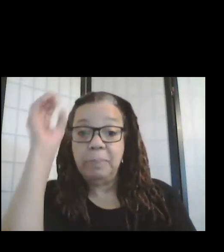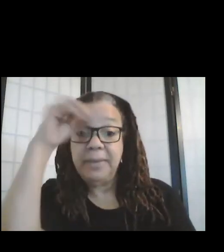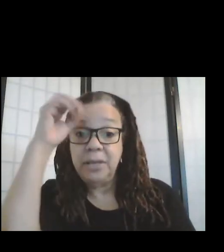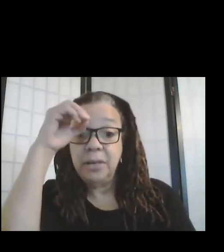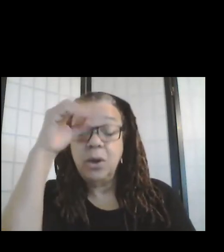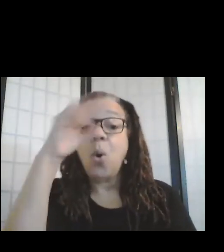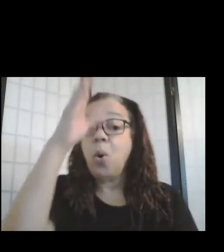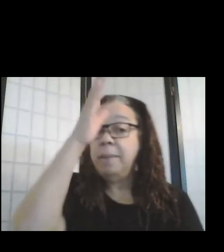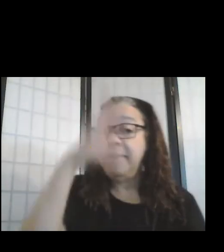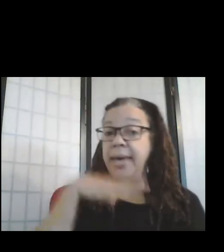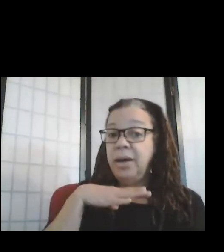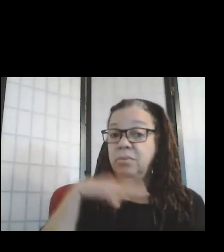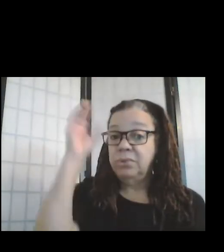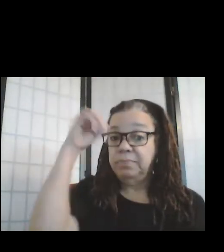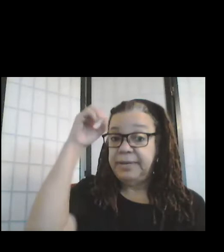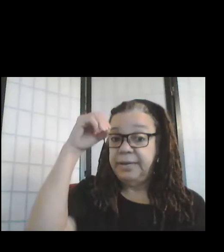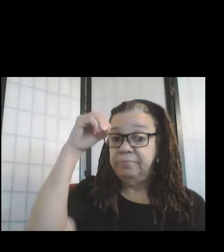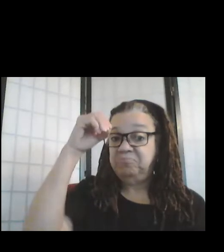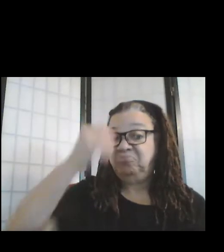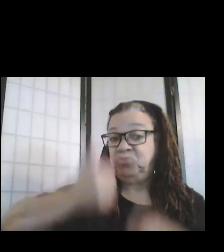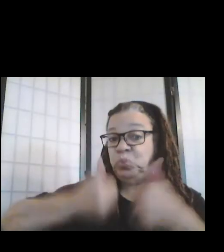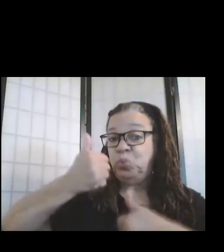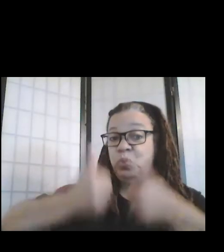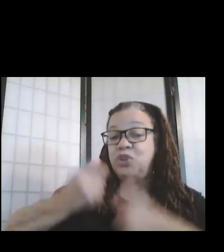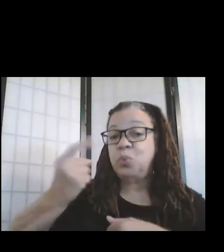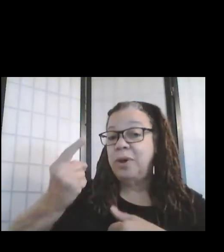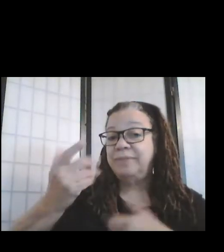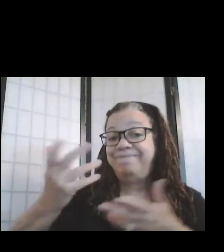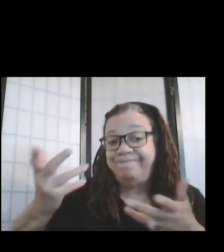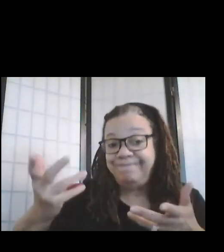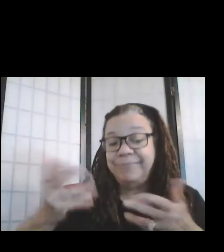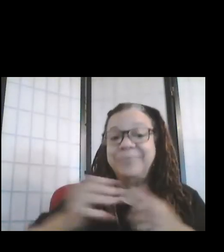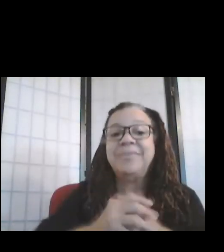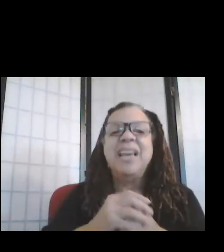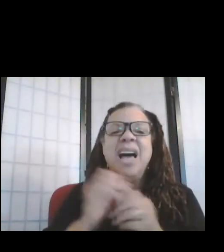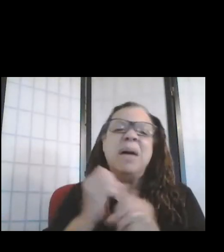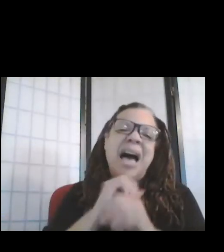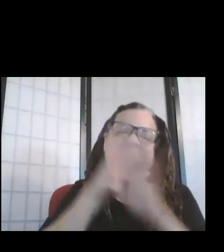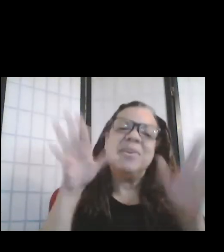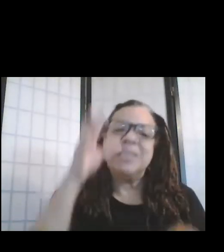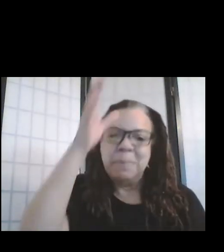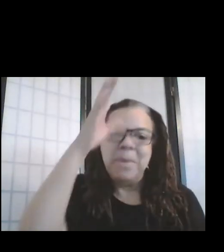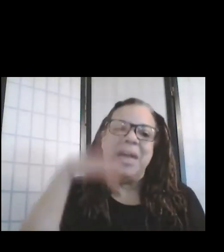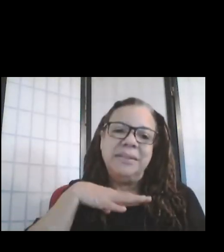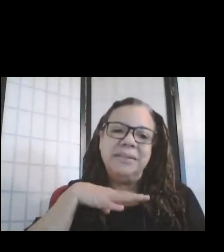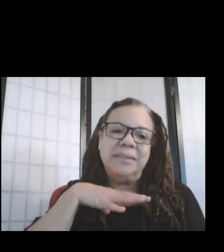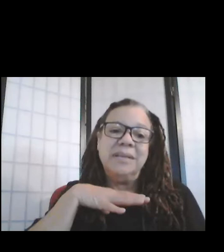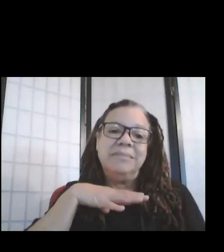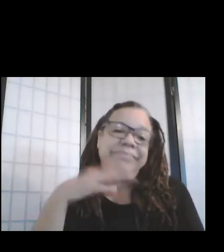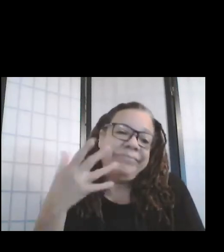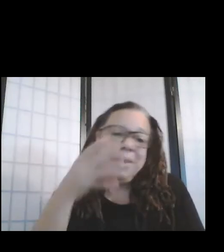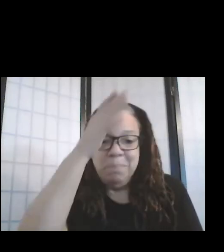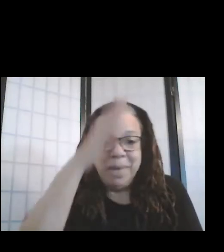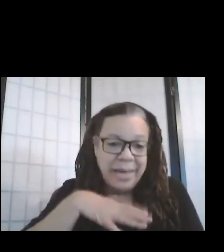or is it going to be a male perspective? The go-to is obviously, we tend to go with our own gender. Man's going to write